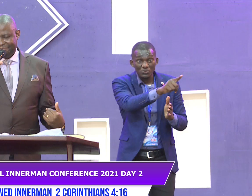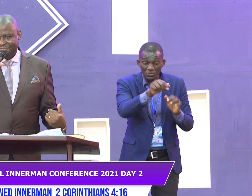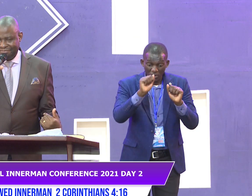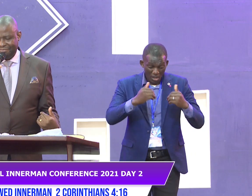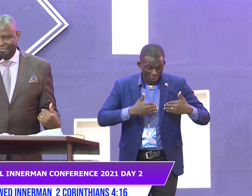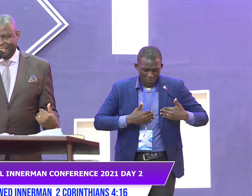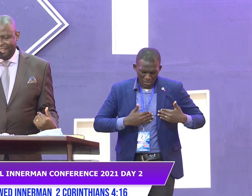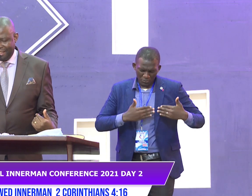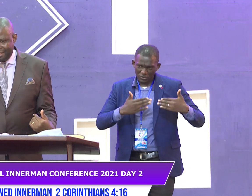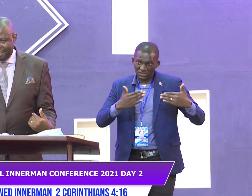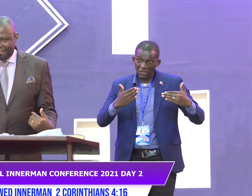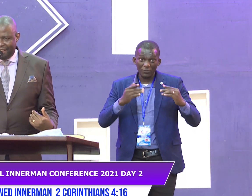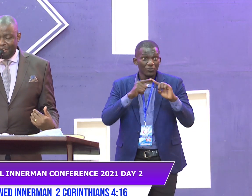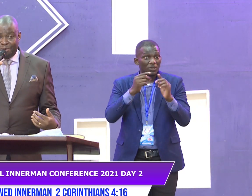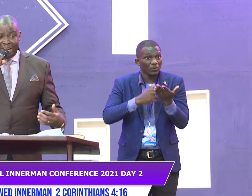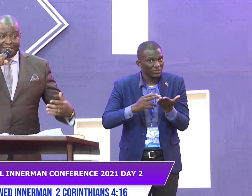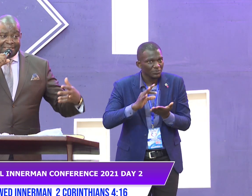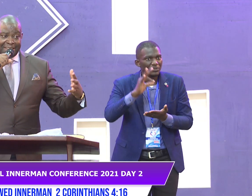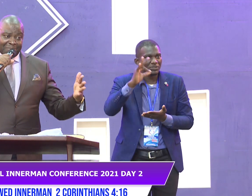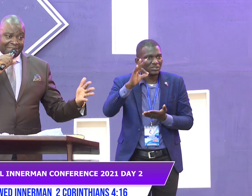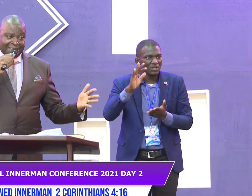That means that you can open up yourself.